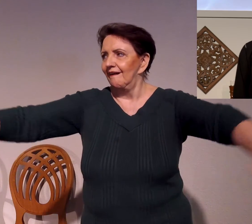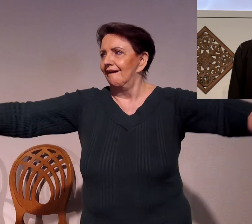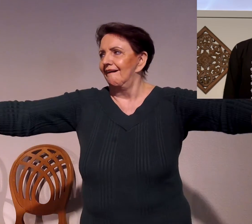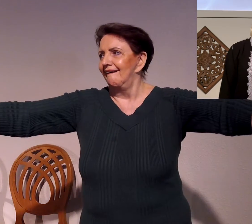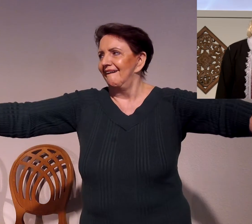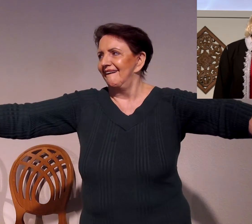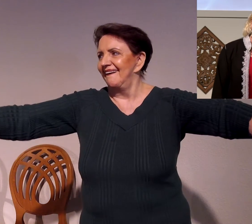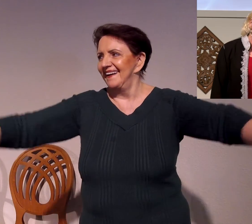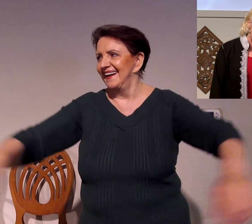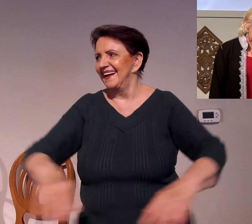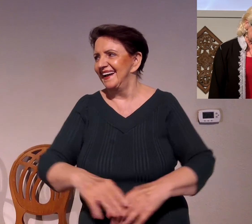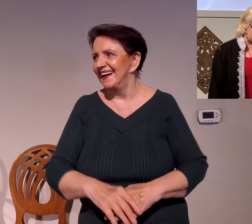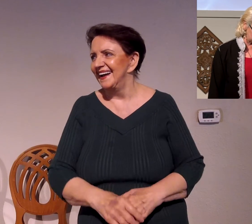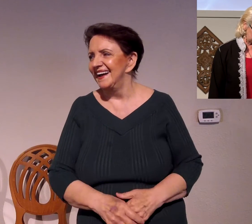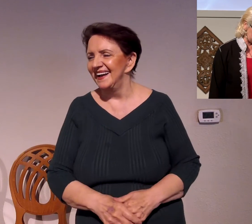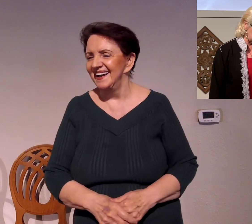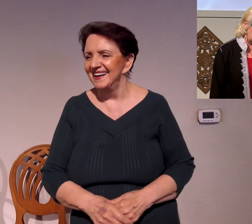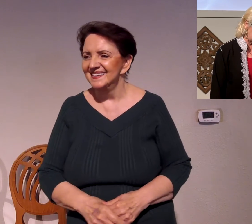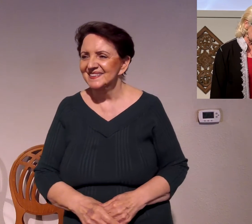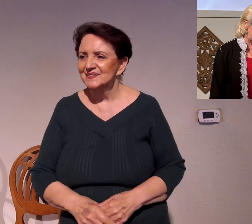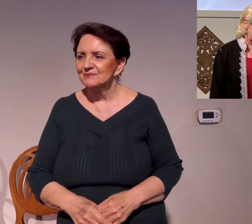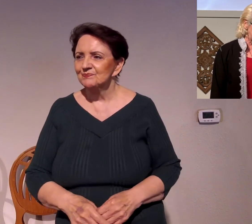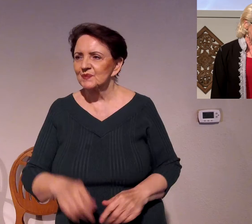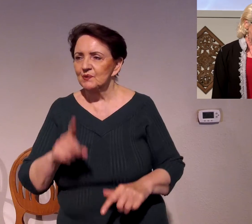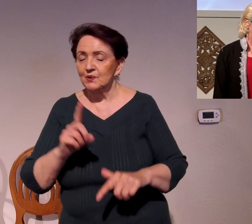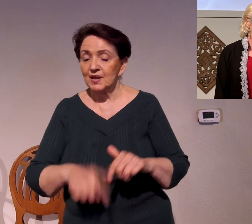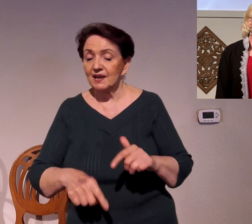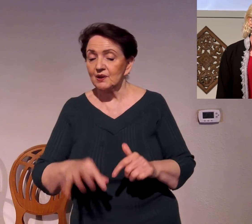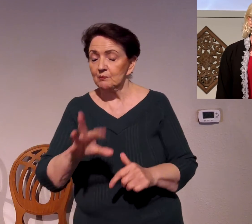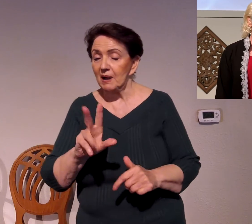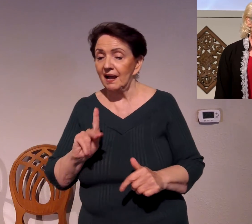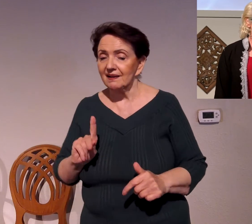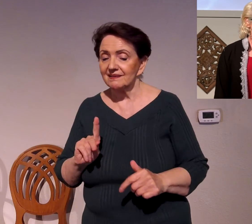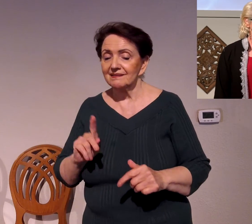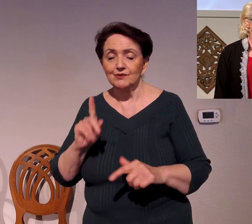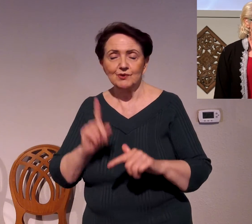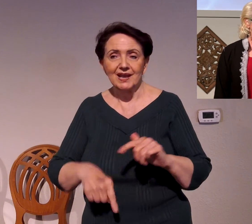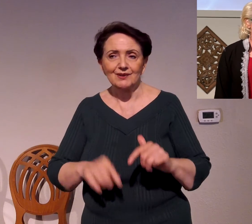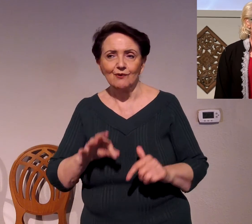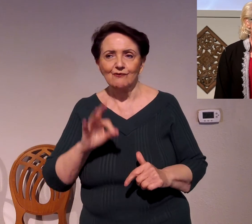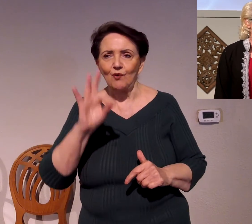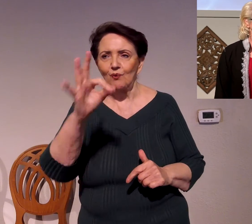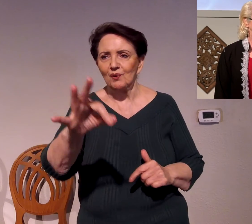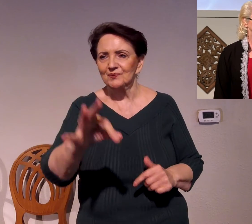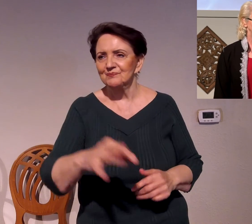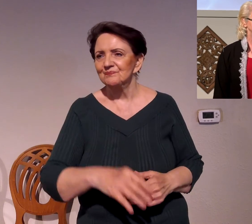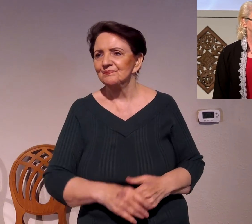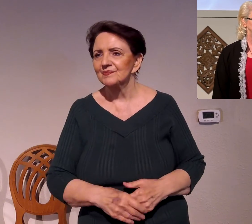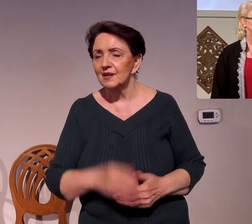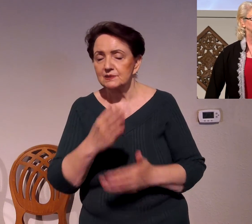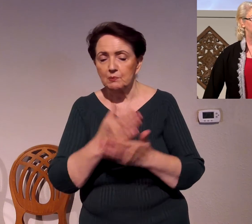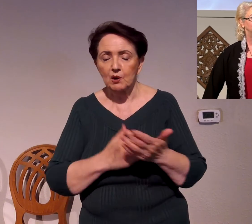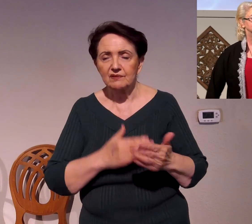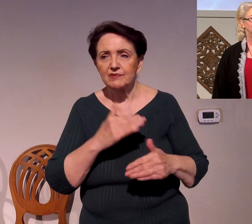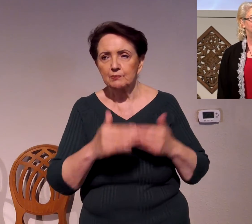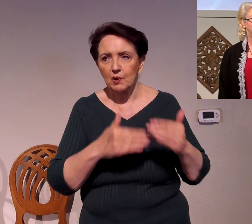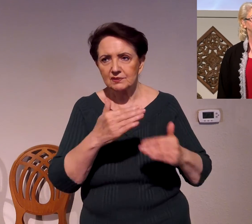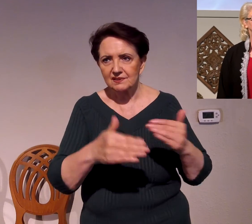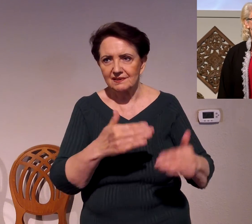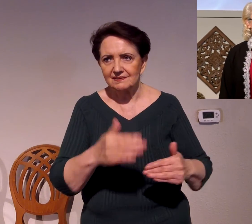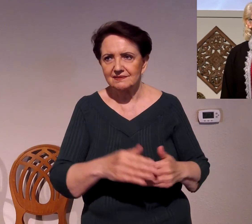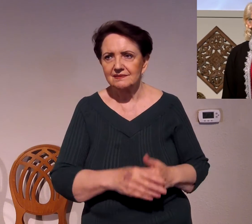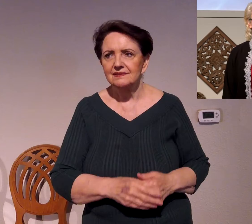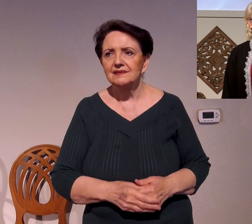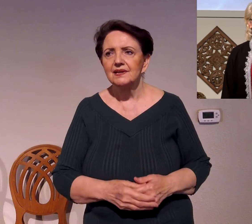Between trapezes. We can't go backward and we can't go forward. And this is a part of the process. There will come a